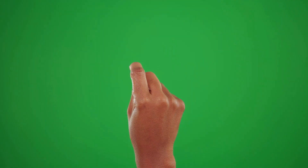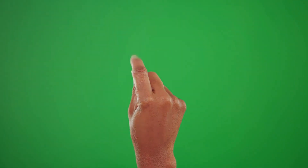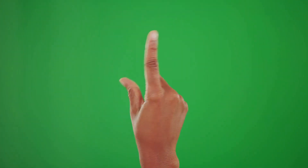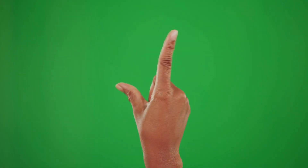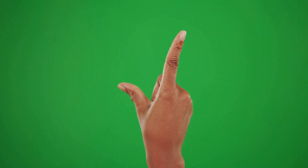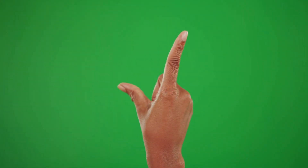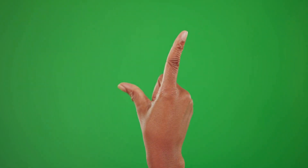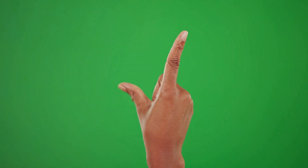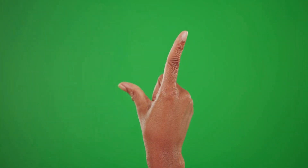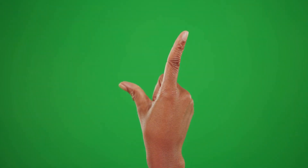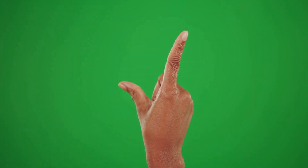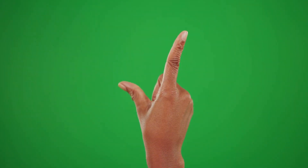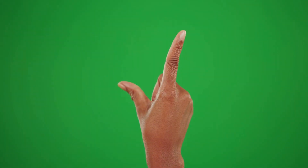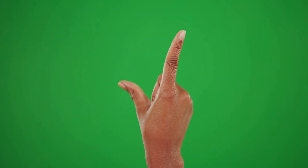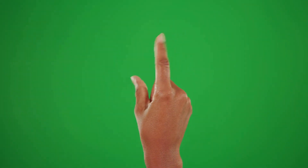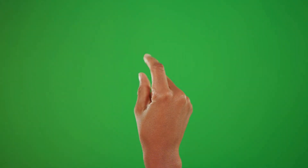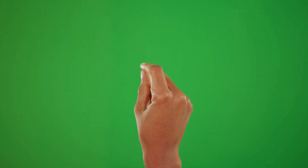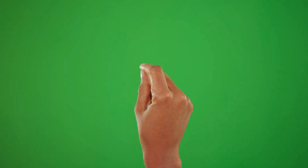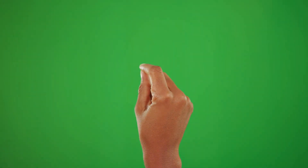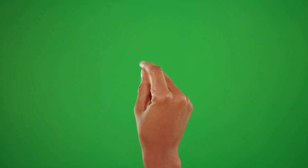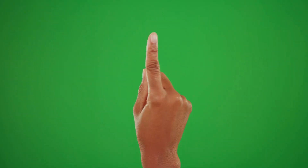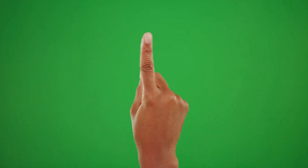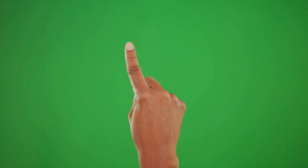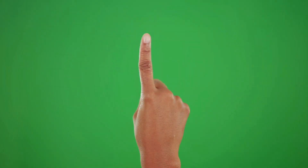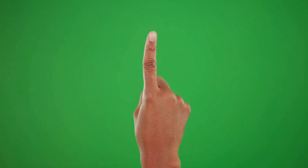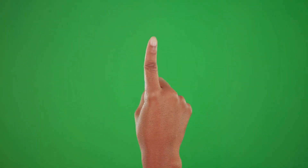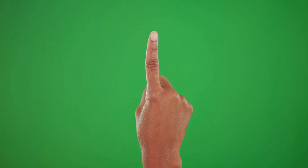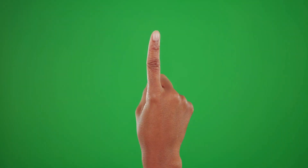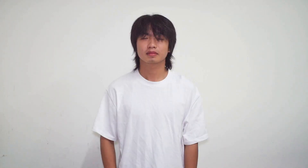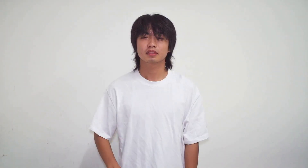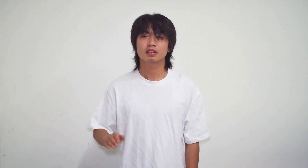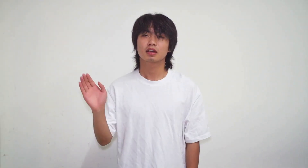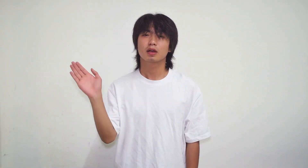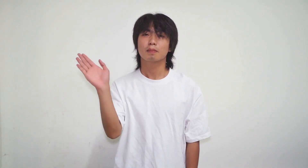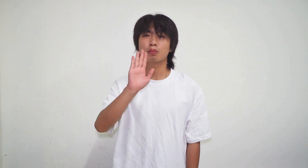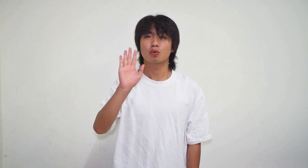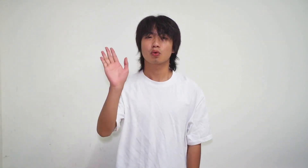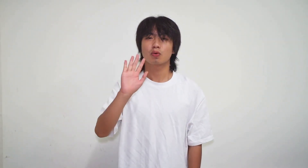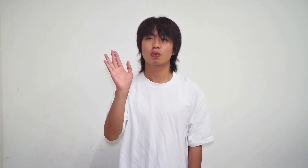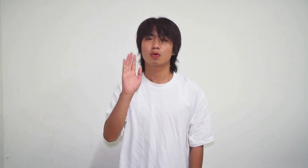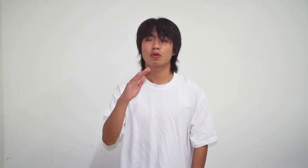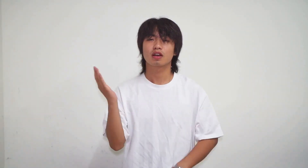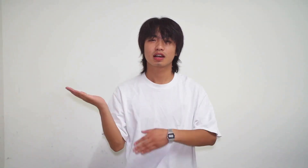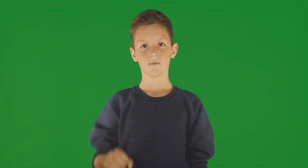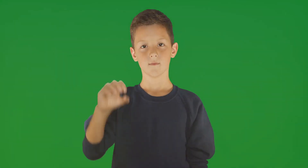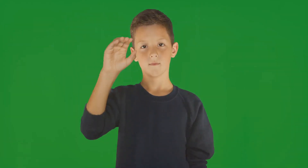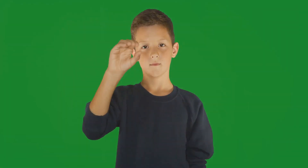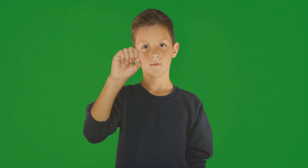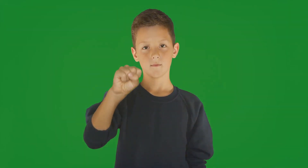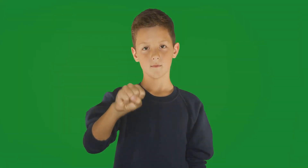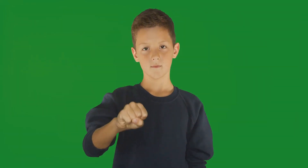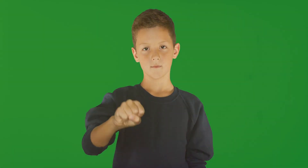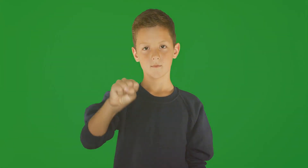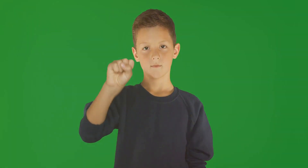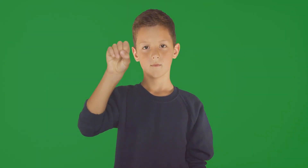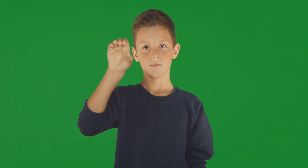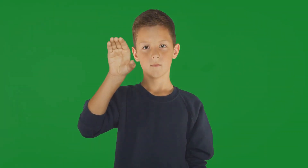tapestry of shared experiences, values, traditions, and history. It's a community bound by the unique experience of life without sound,